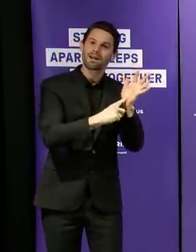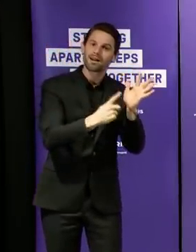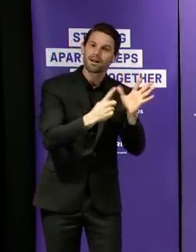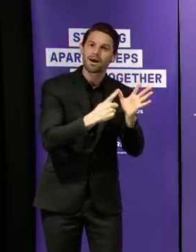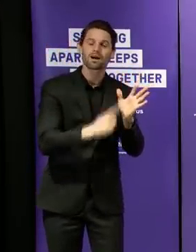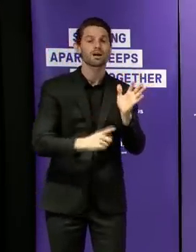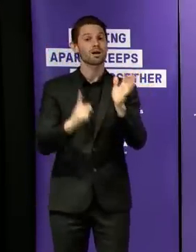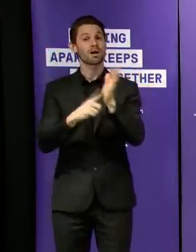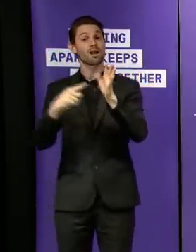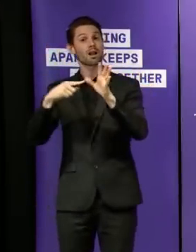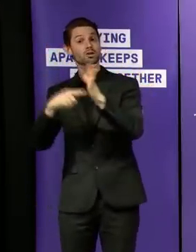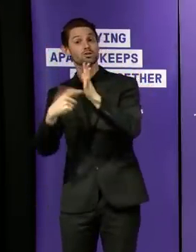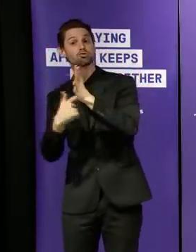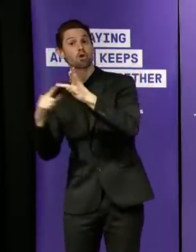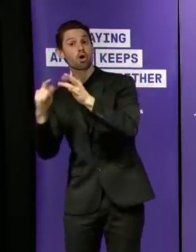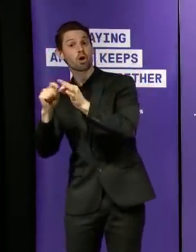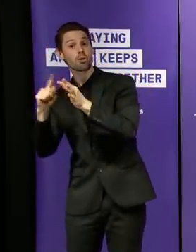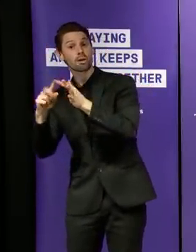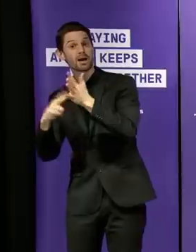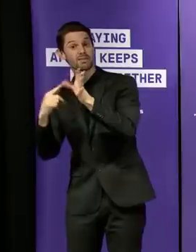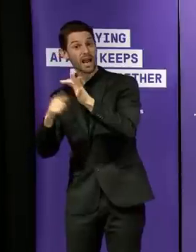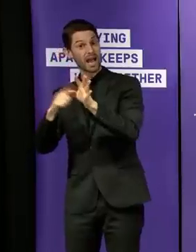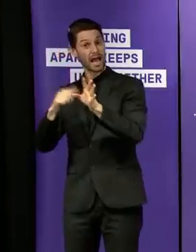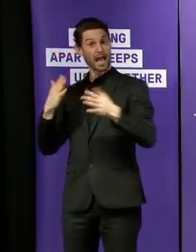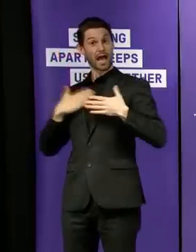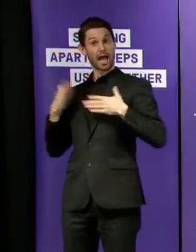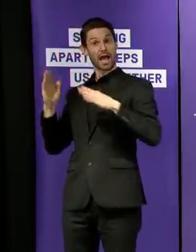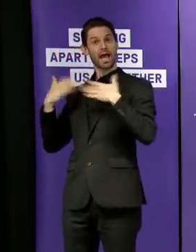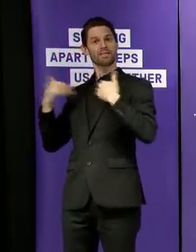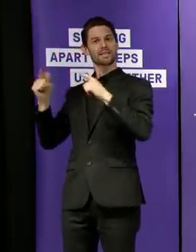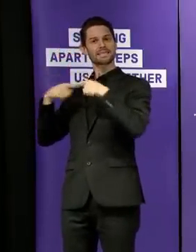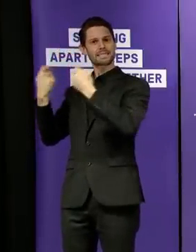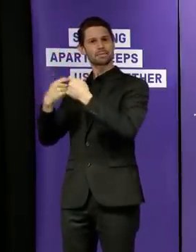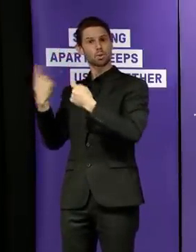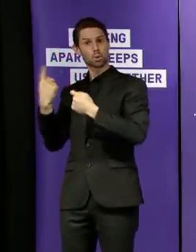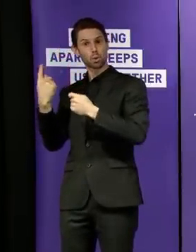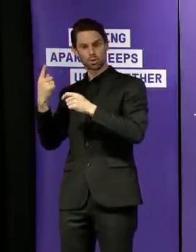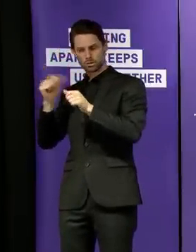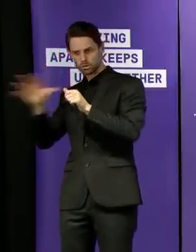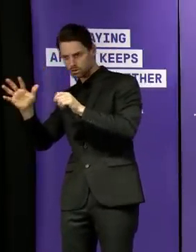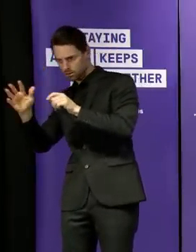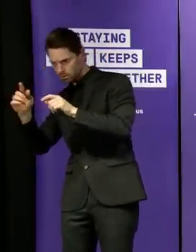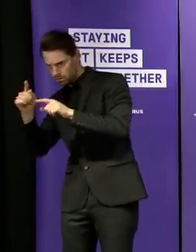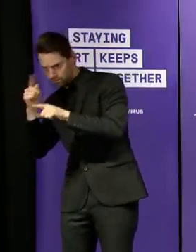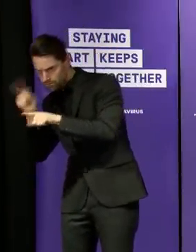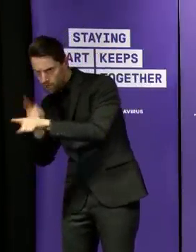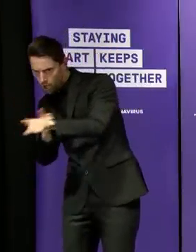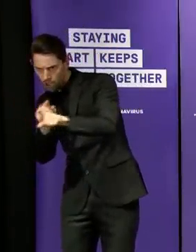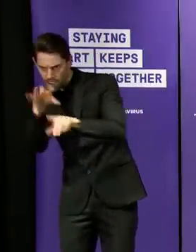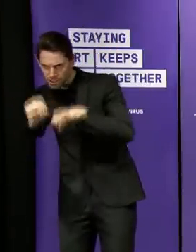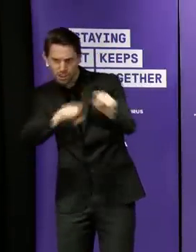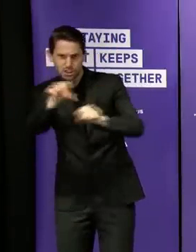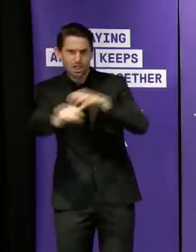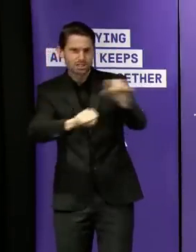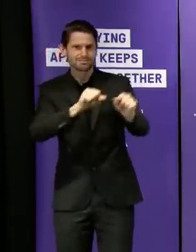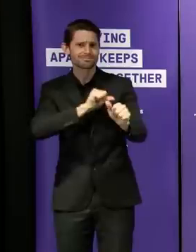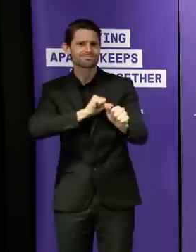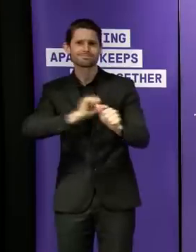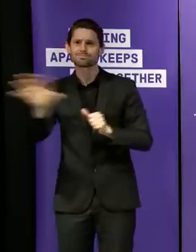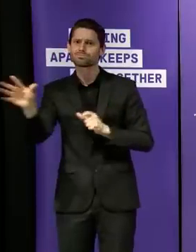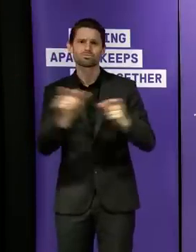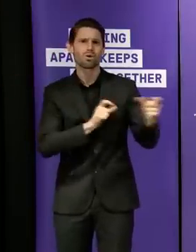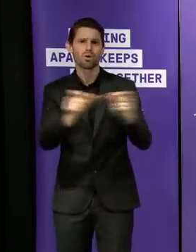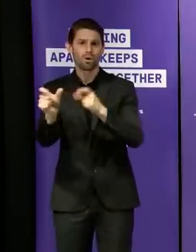on and on. Our contact tracers are pulling this up. That's why we've got 3 cases in Shepparton. We've